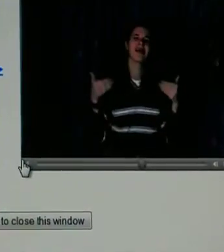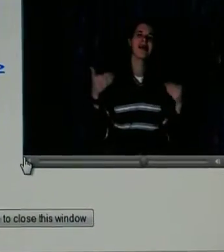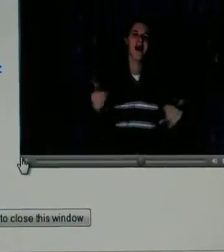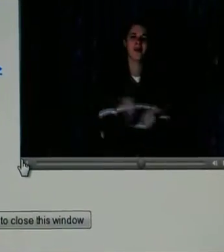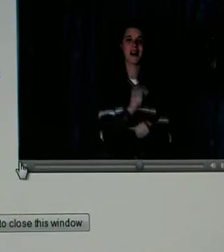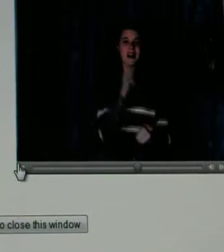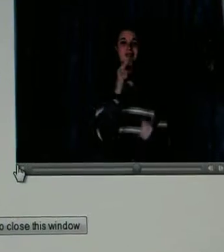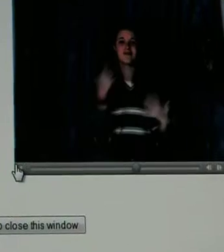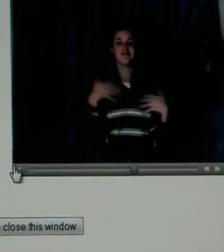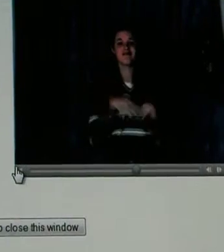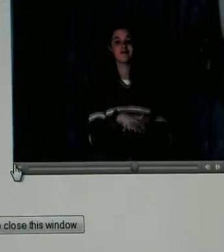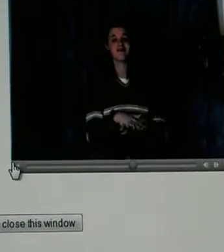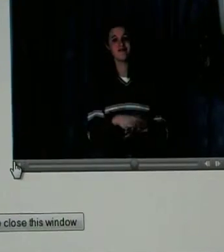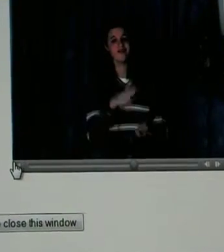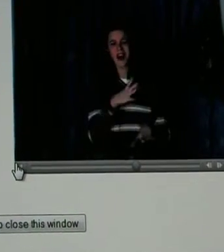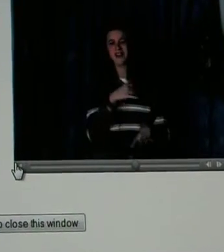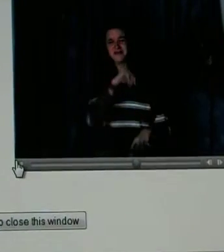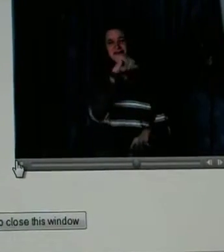does.